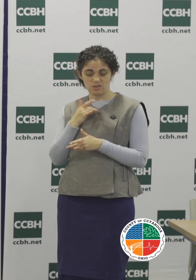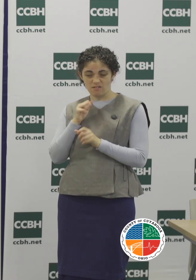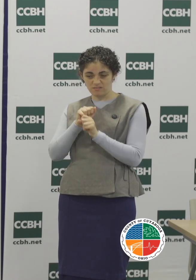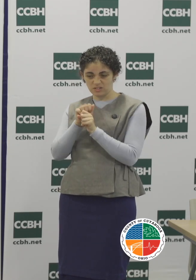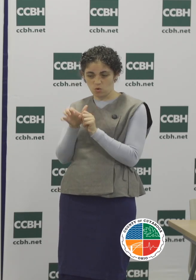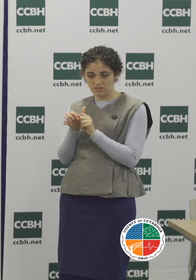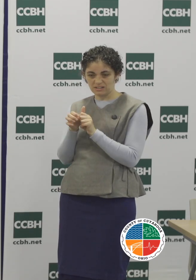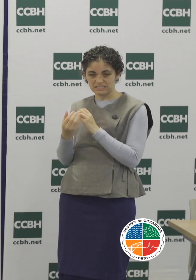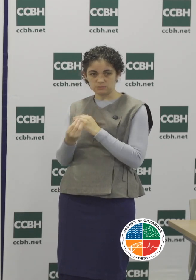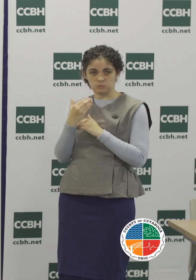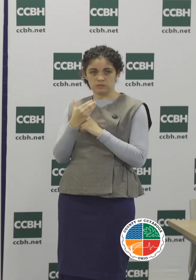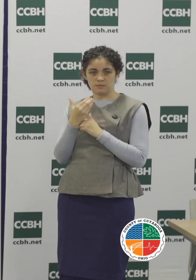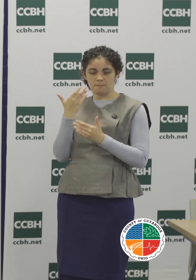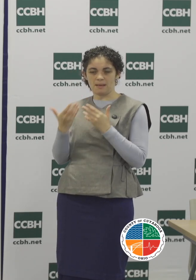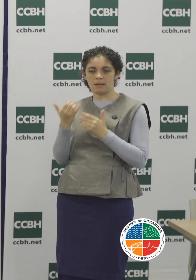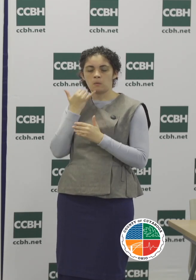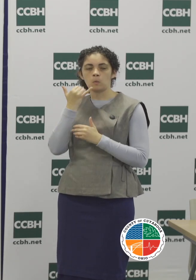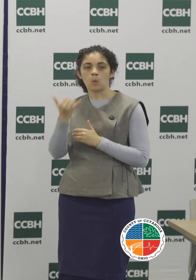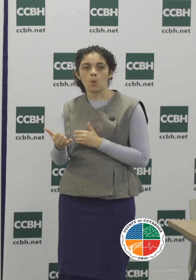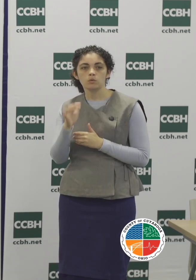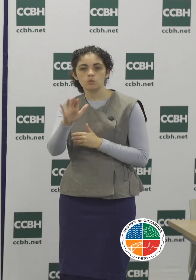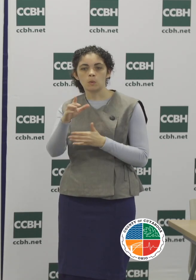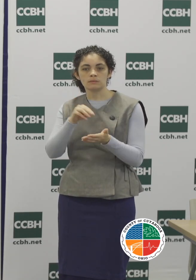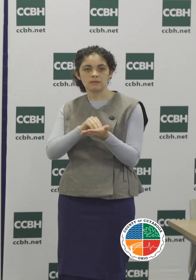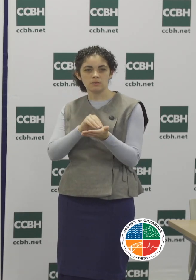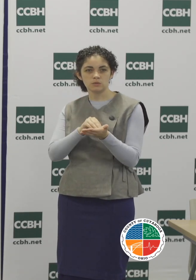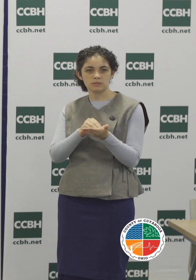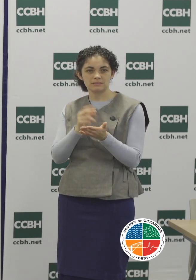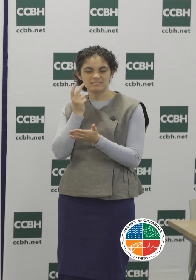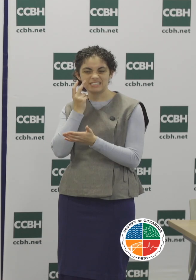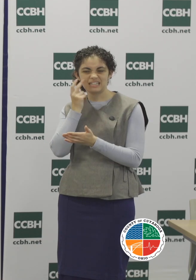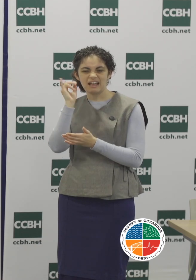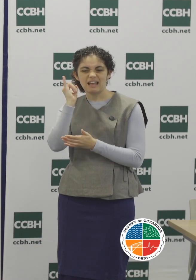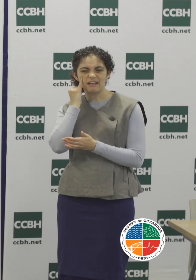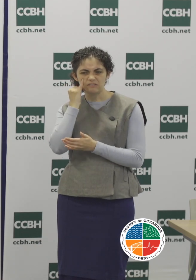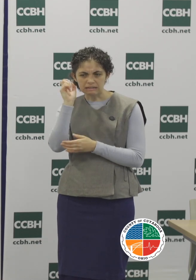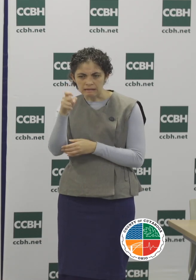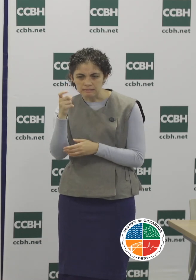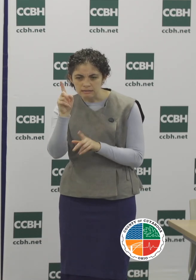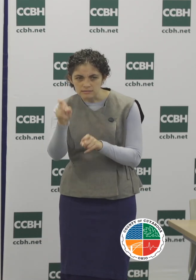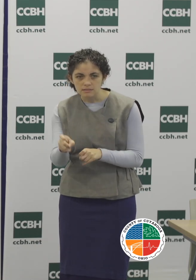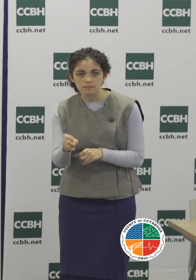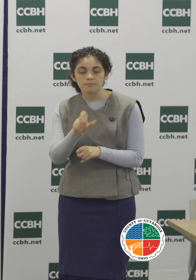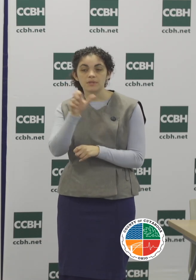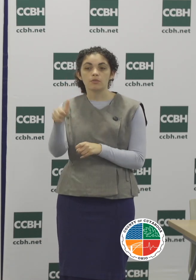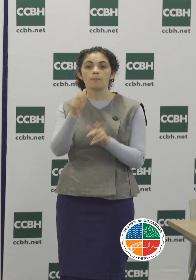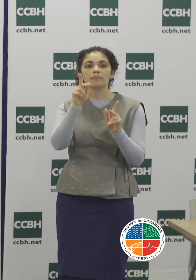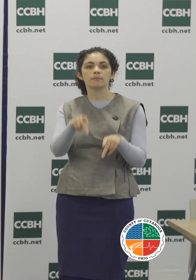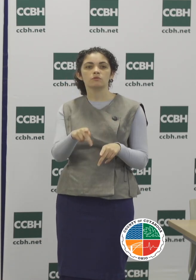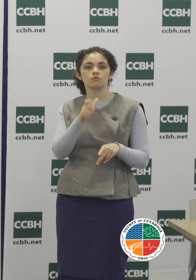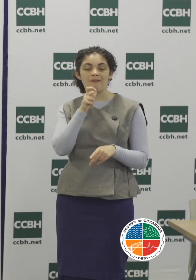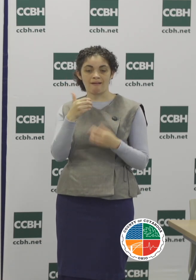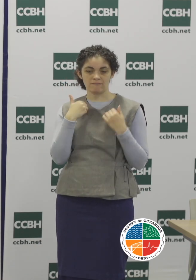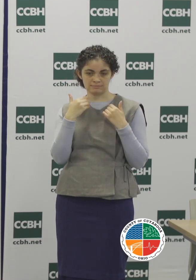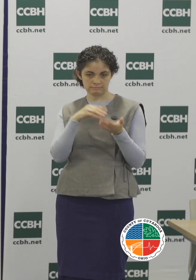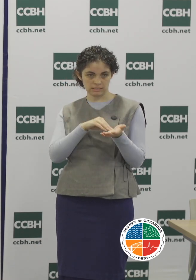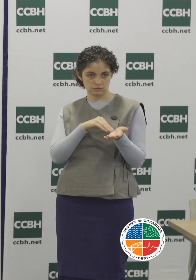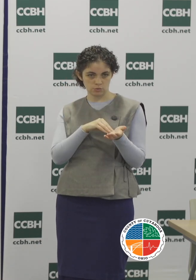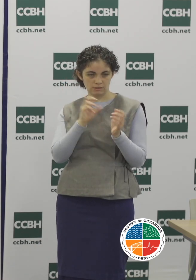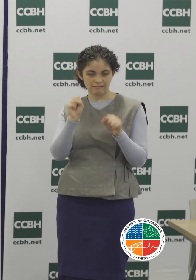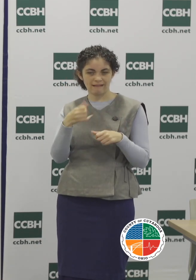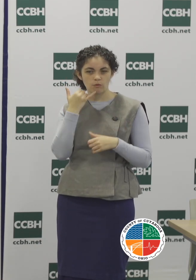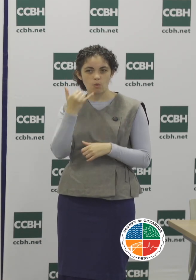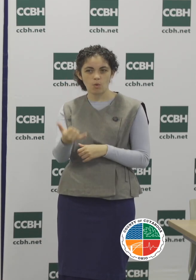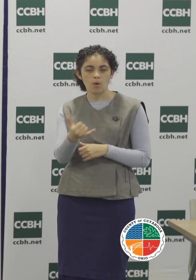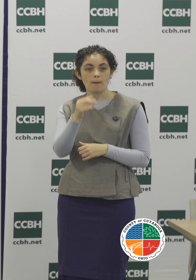symptoms, we ask that they call their healthcare provider to see if testing is necessary. And people without a healthcare provider can